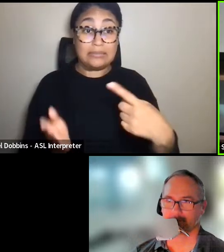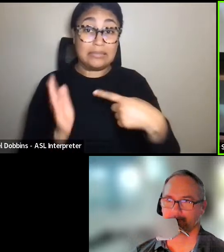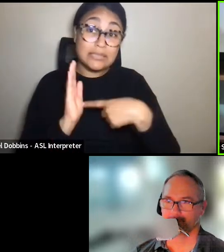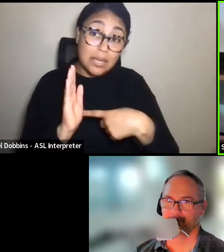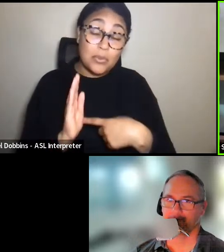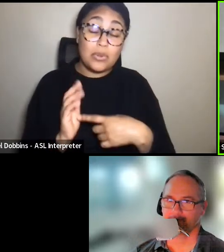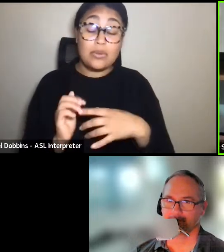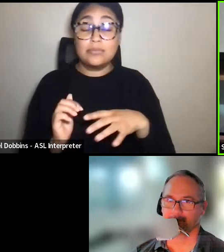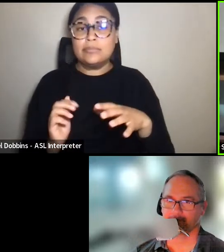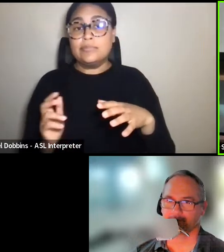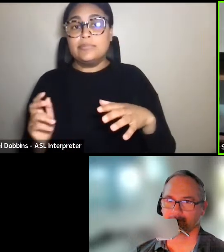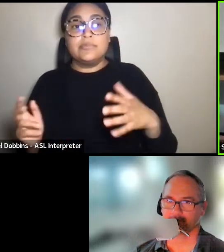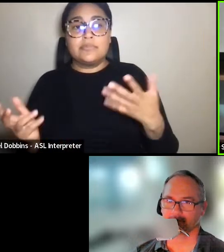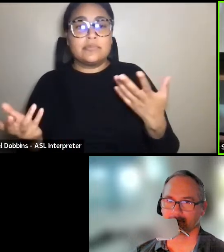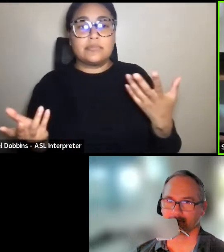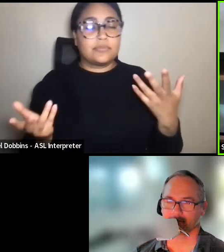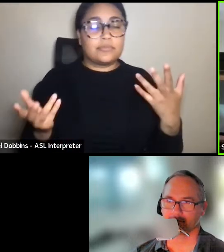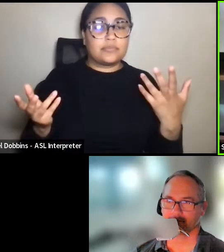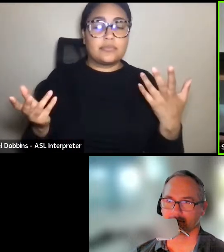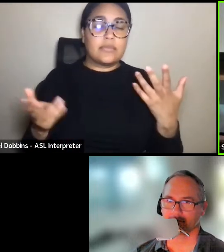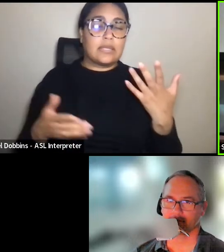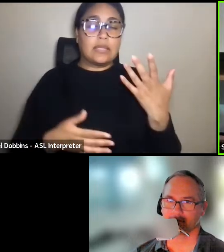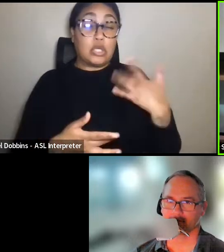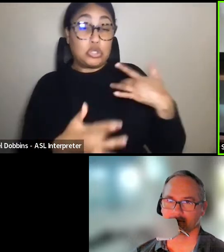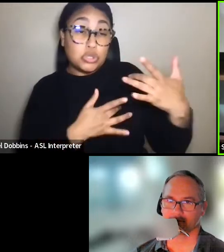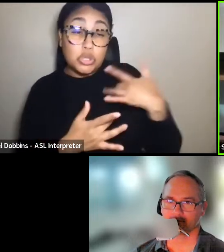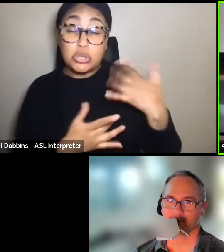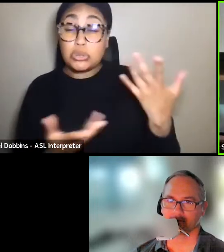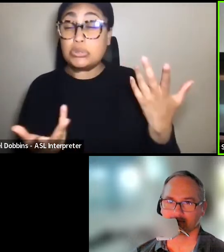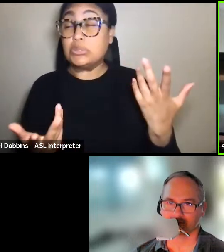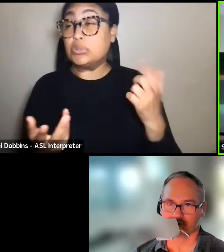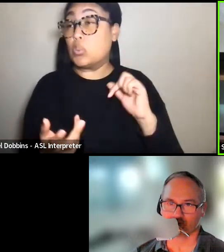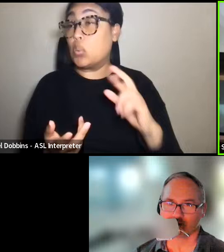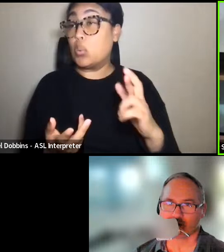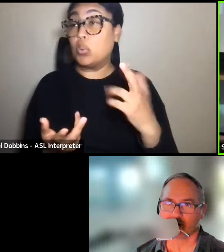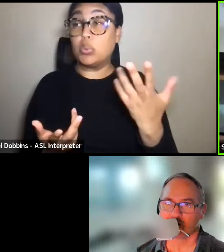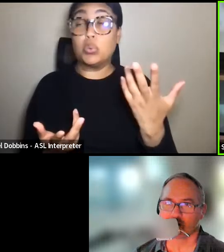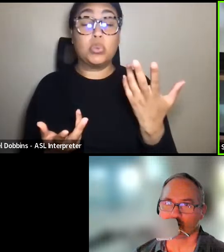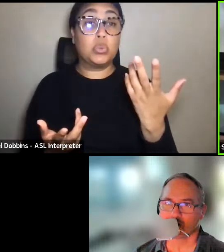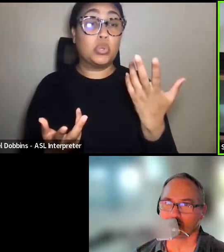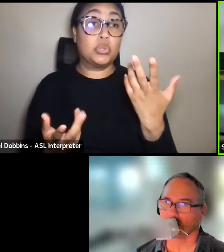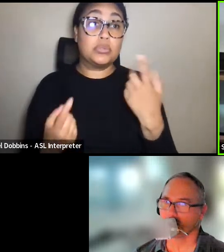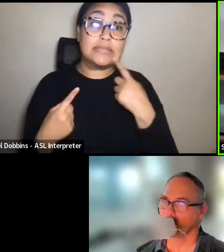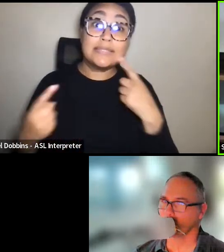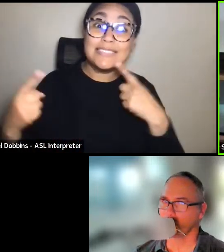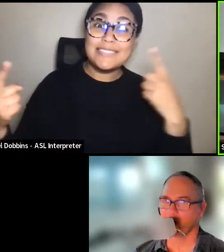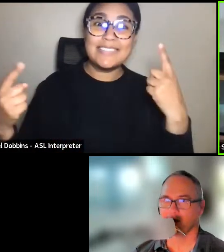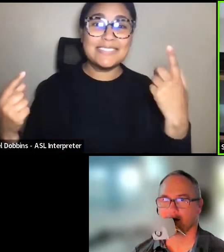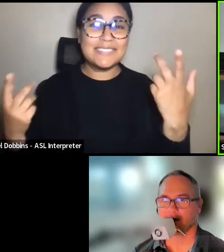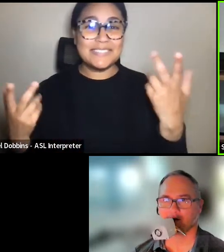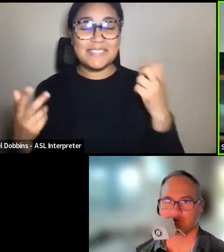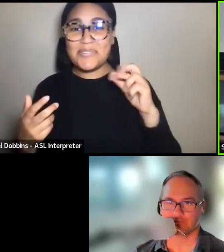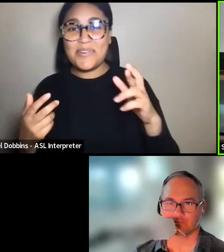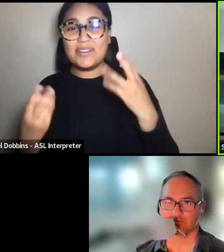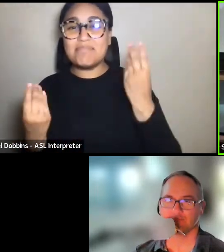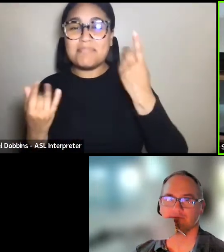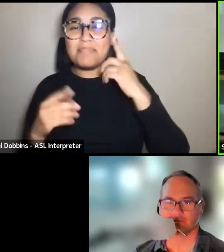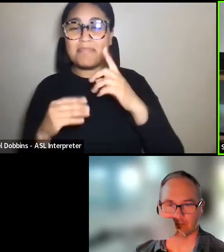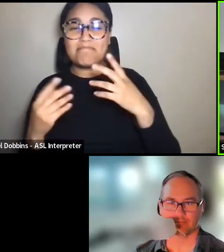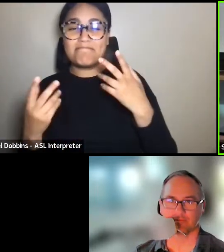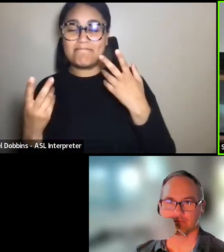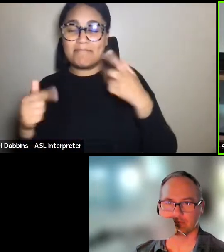like how, what are some maybe concerns that people have had, or what are some victories that people have had in thinking about all of